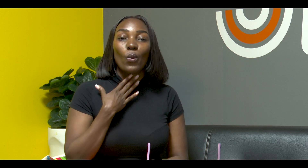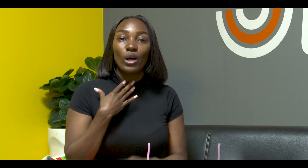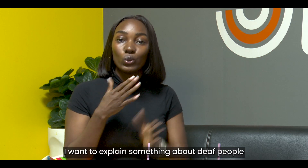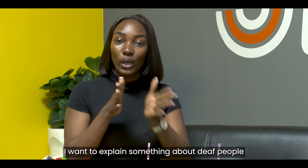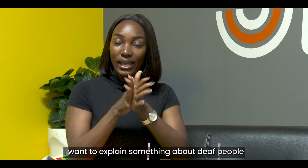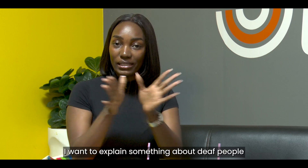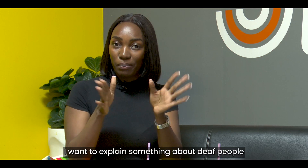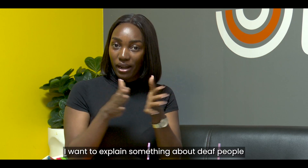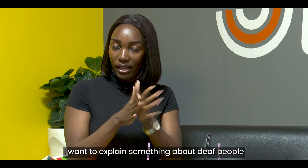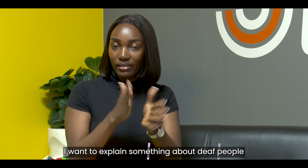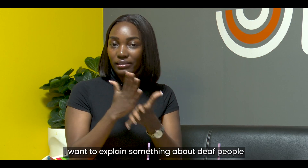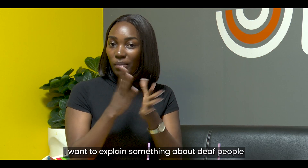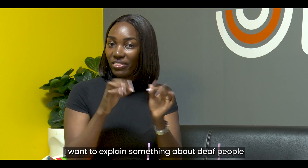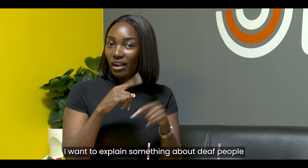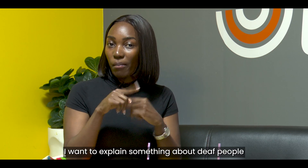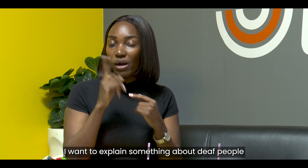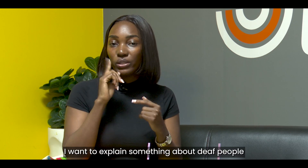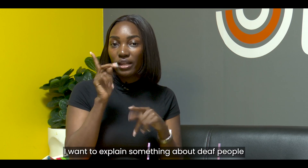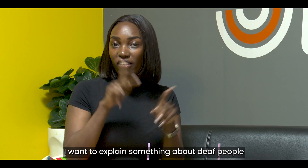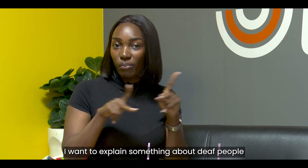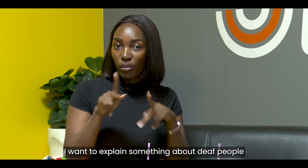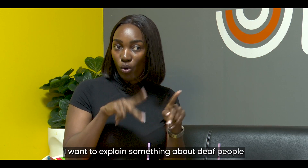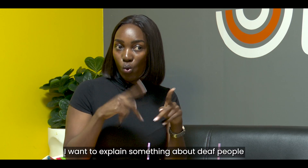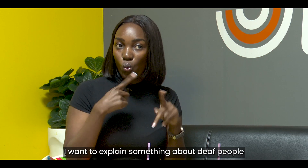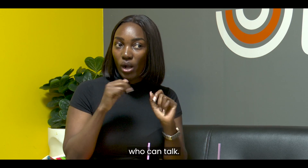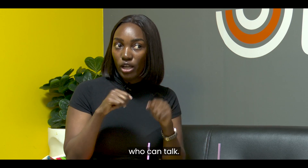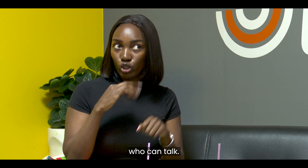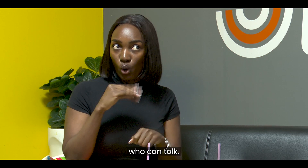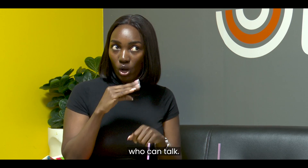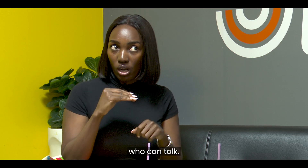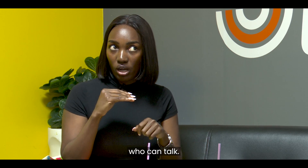want to explain something about deaf people who can talk.